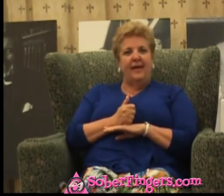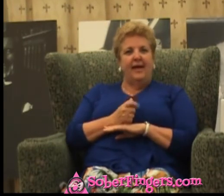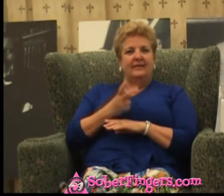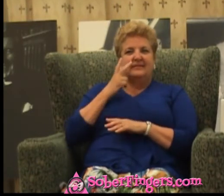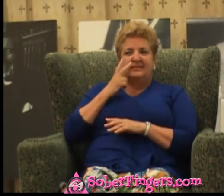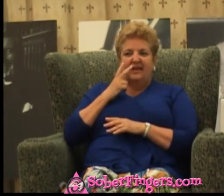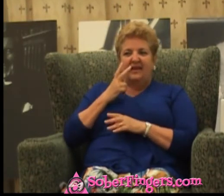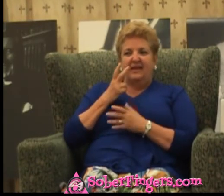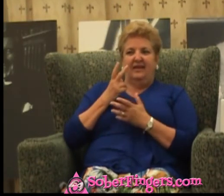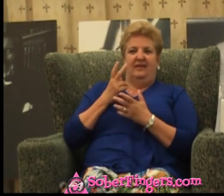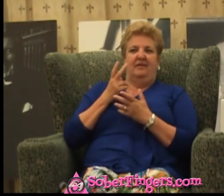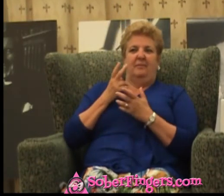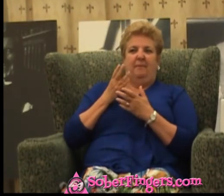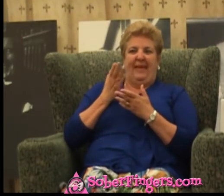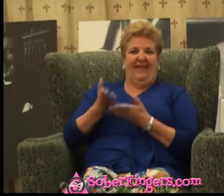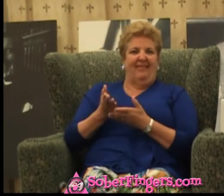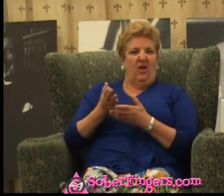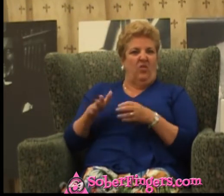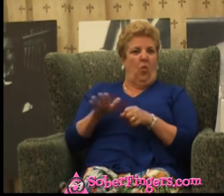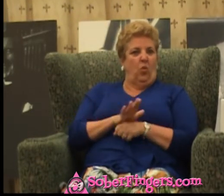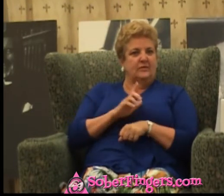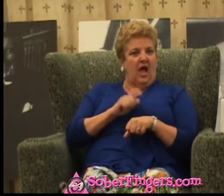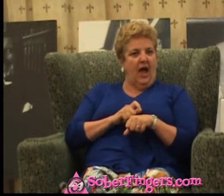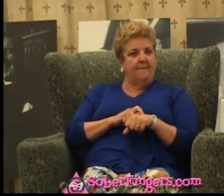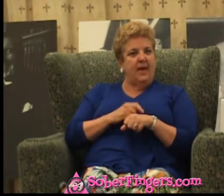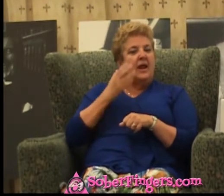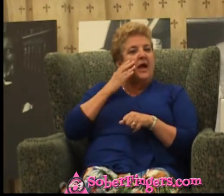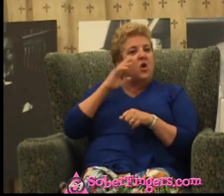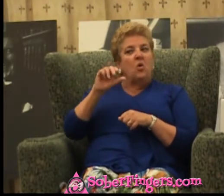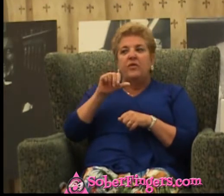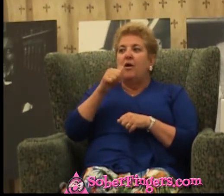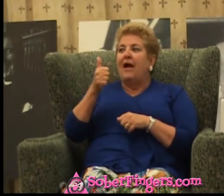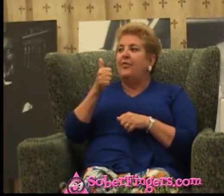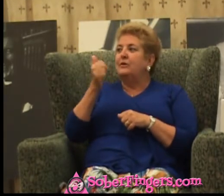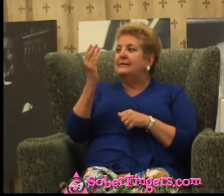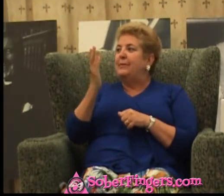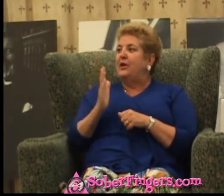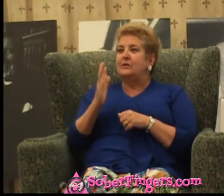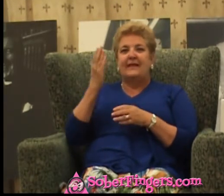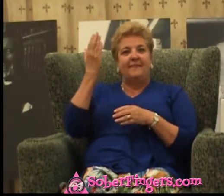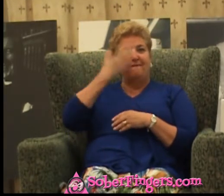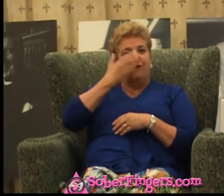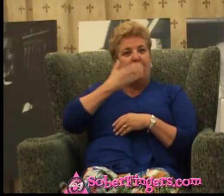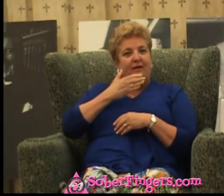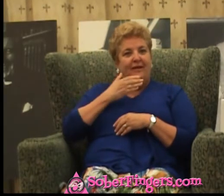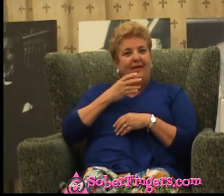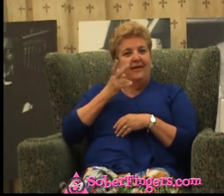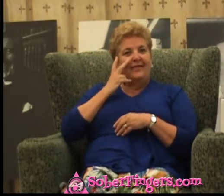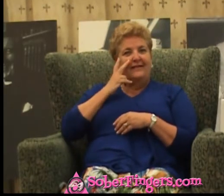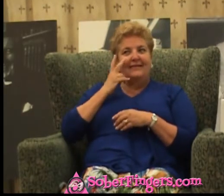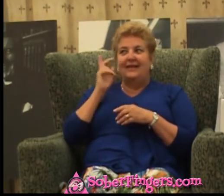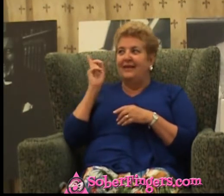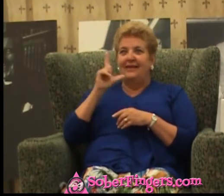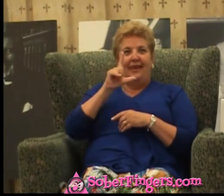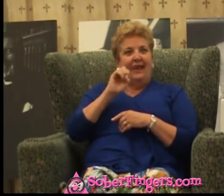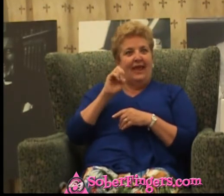time, and I know a lot of the speakers in the front here, they get to see them around the country. And they really